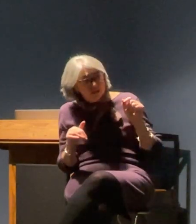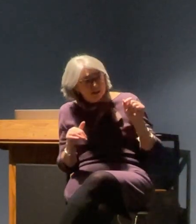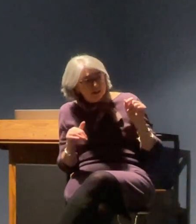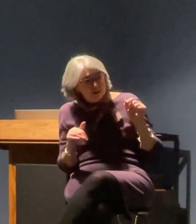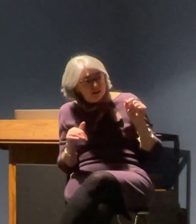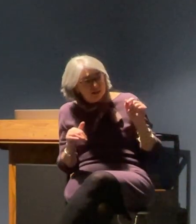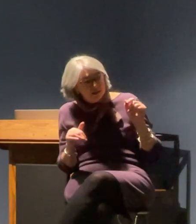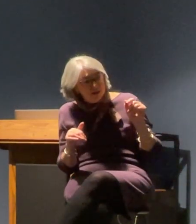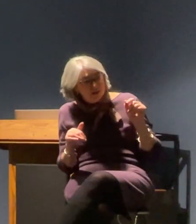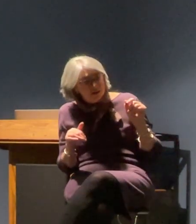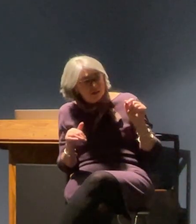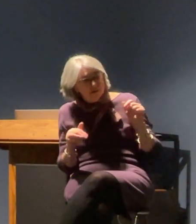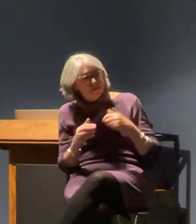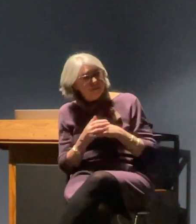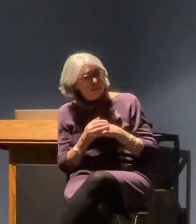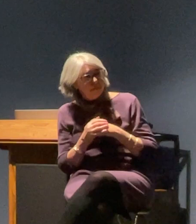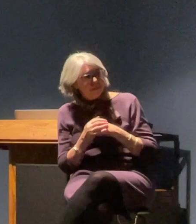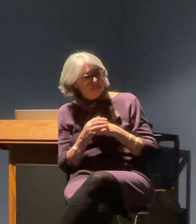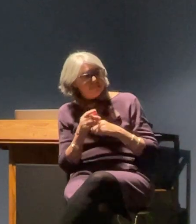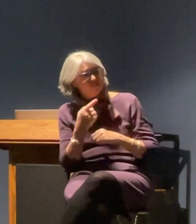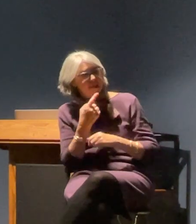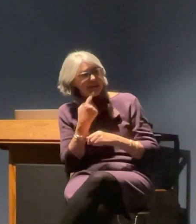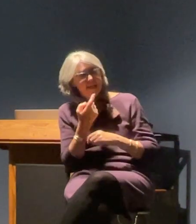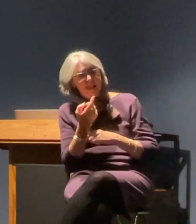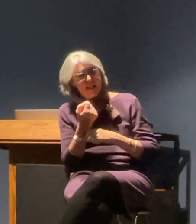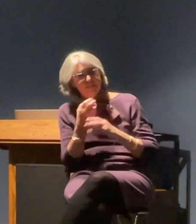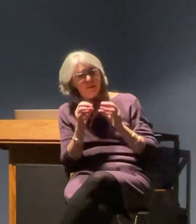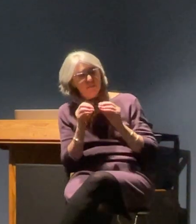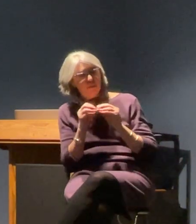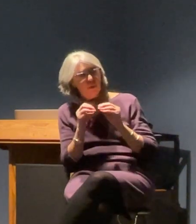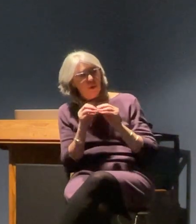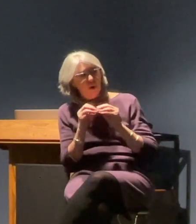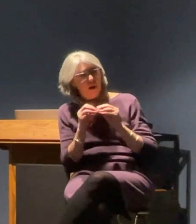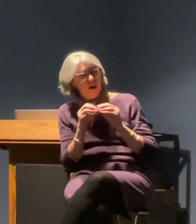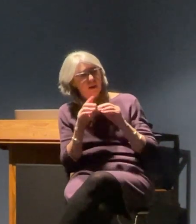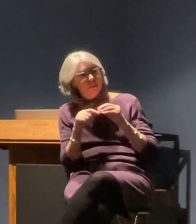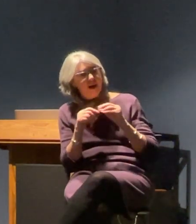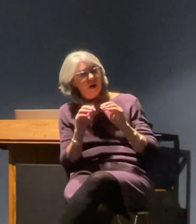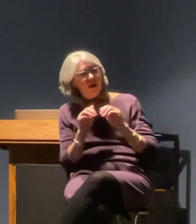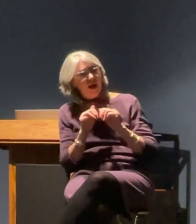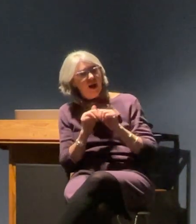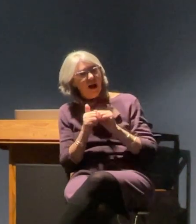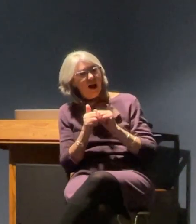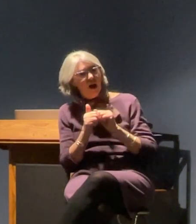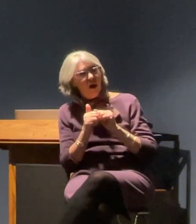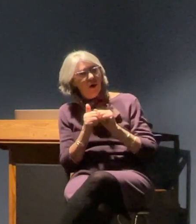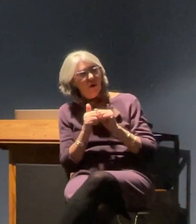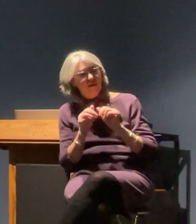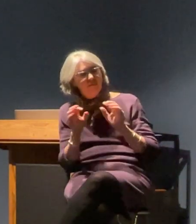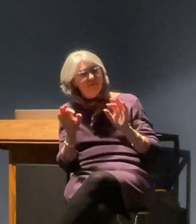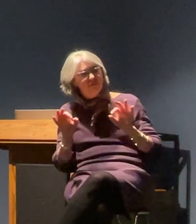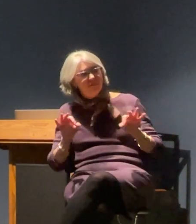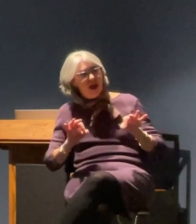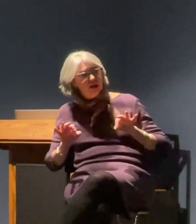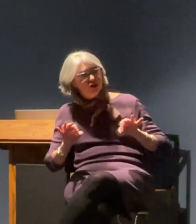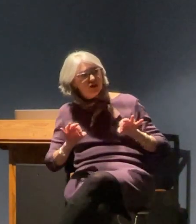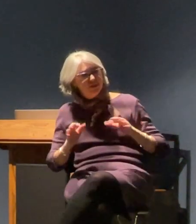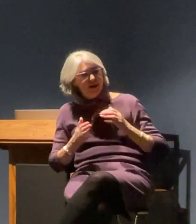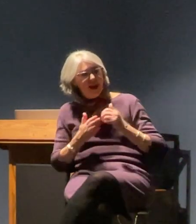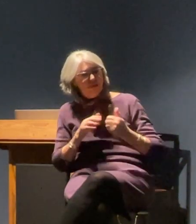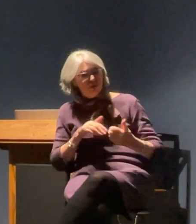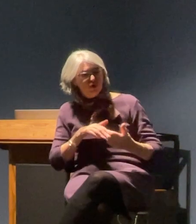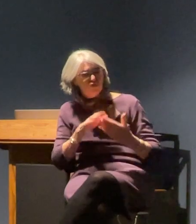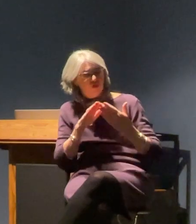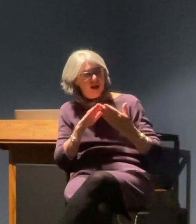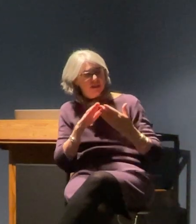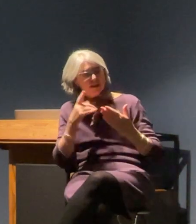I wanted to know if you could just say a little bit more about how fashion helped address